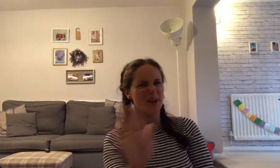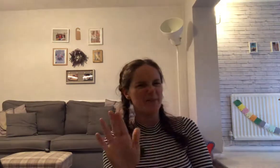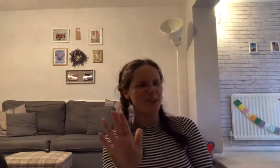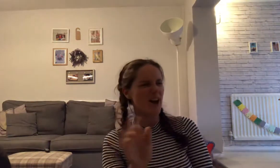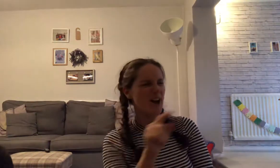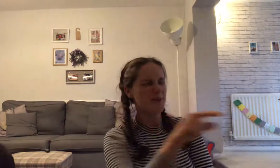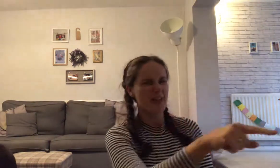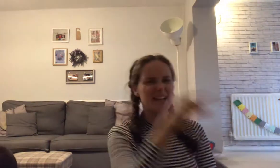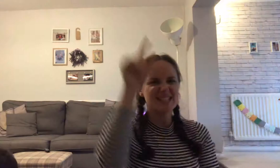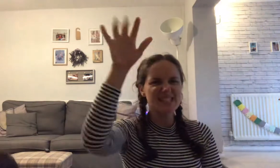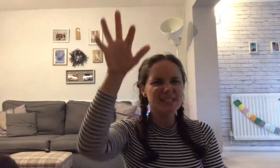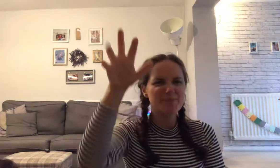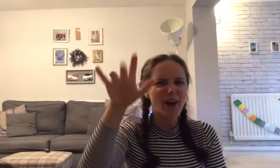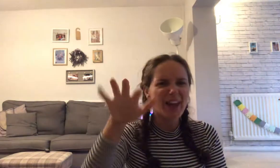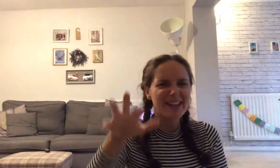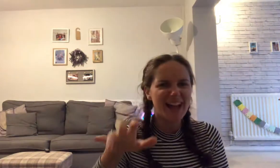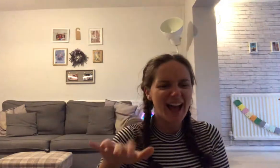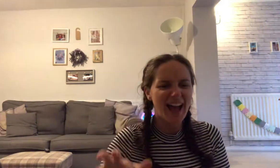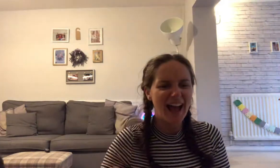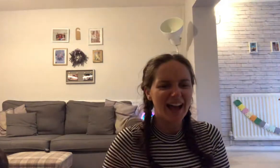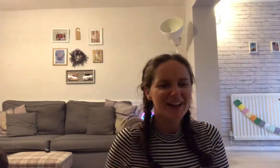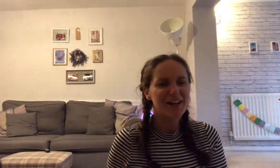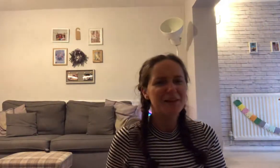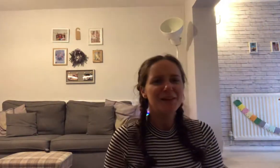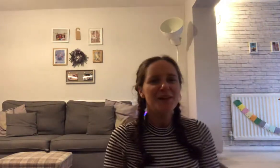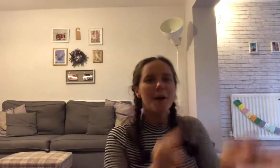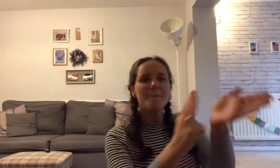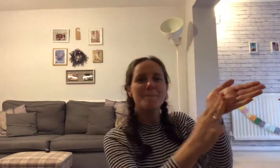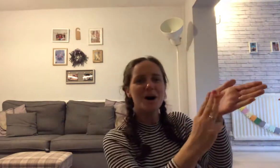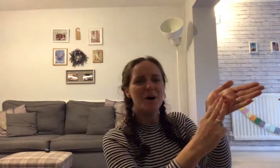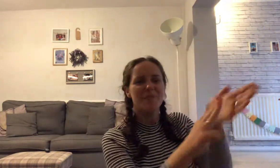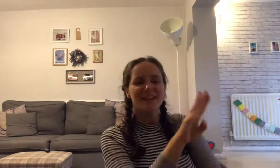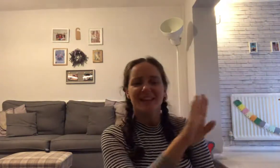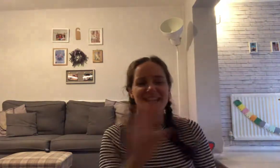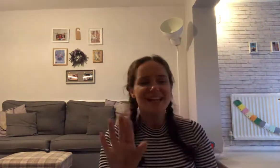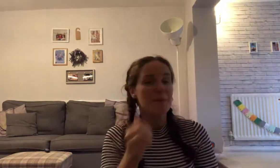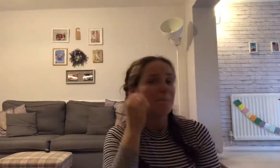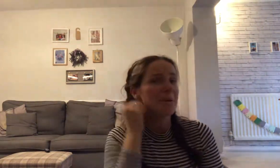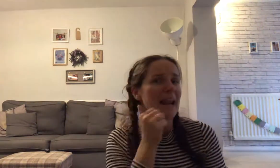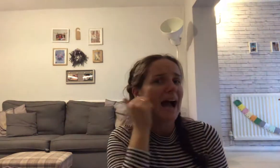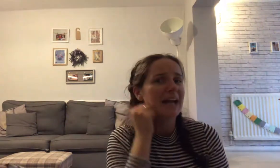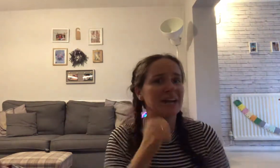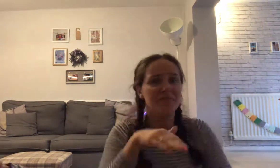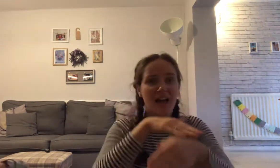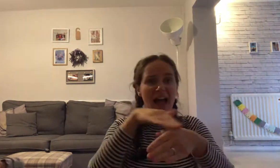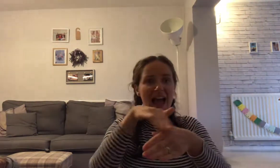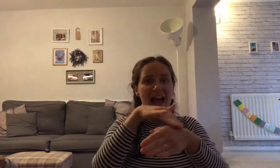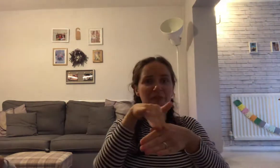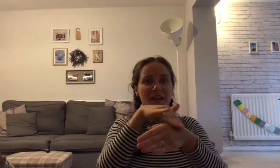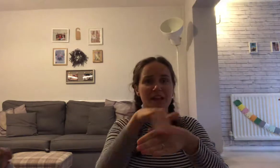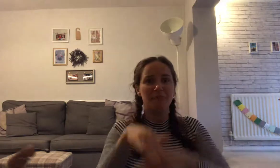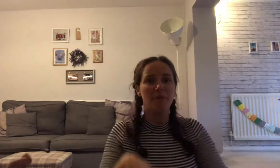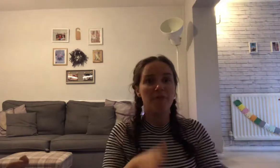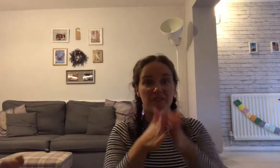No, that's a spider. Mum isn't black and hairy and